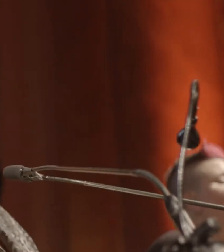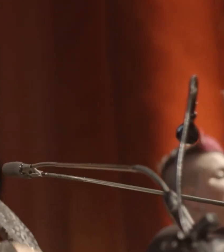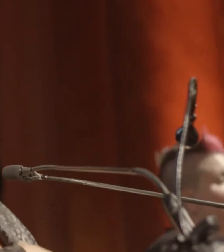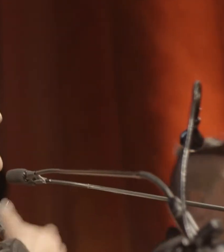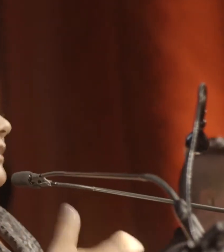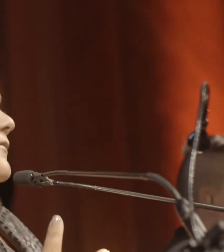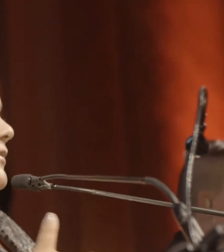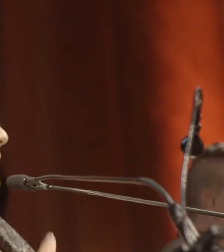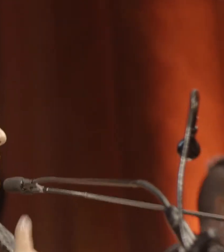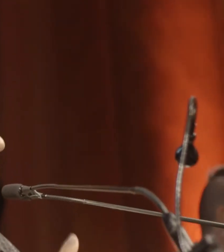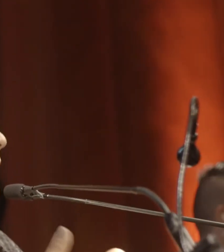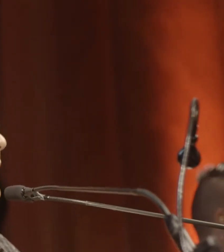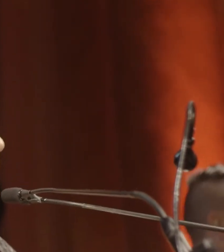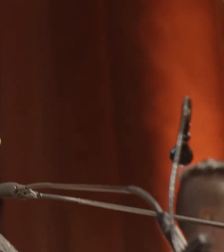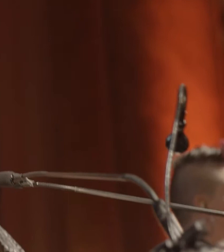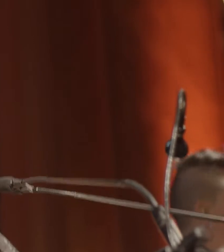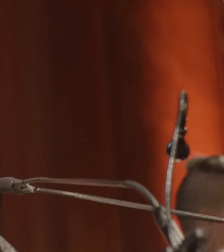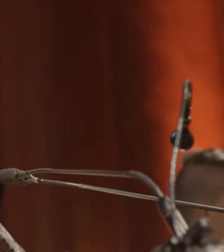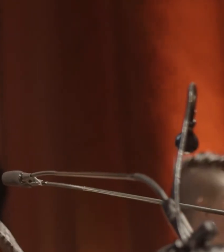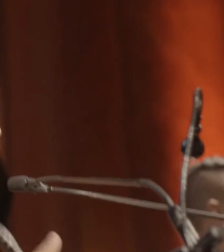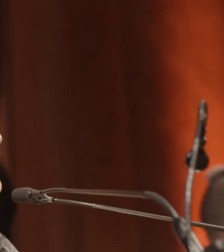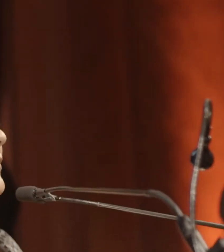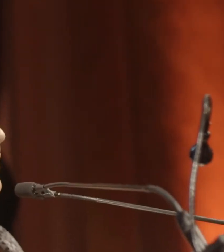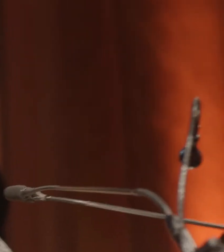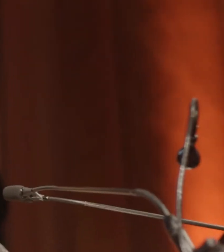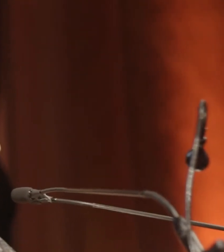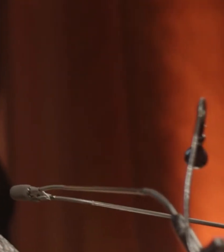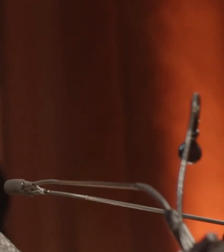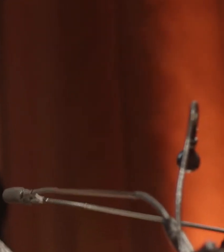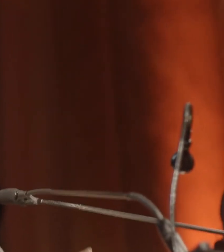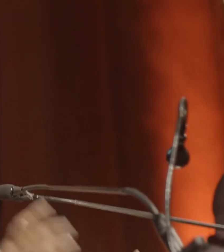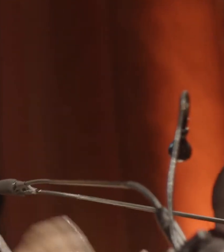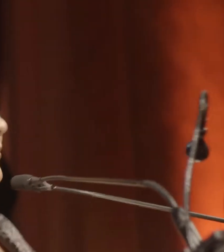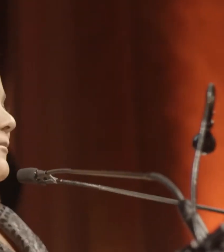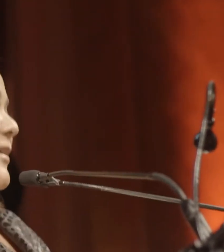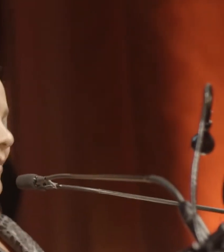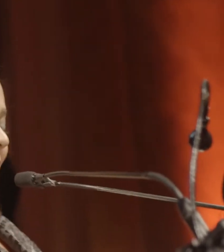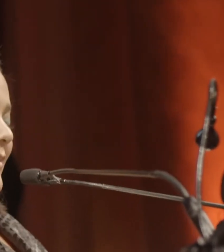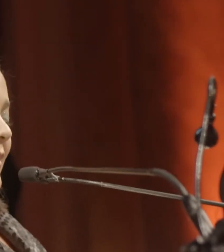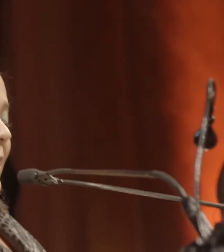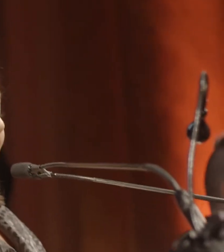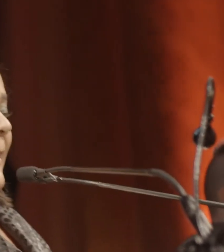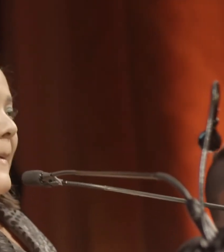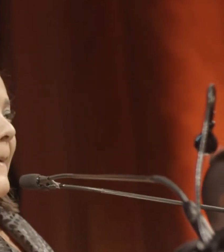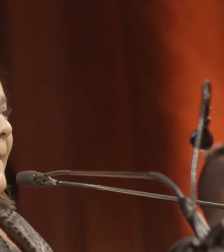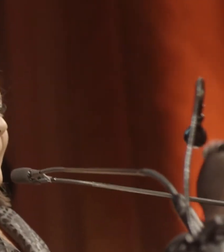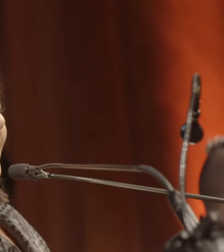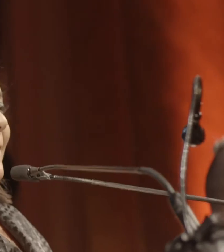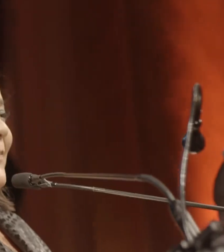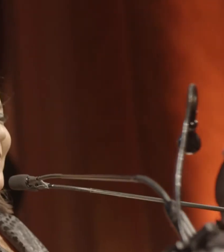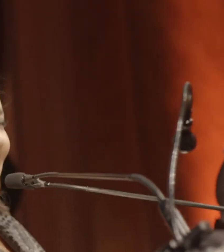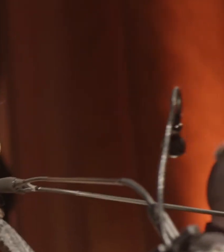that they were saving my life just by gathering at my table and trying my paella.